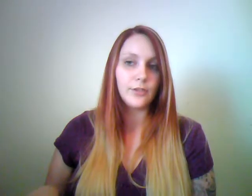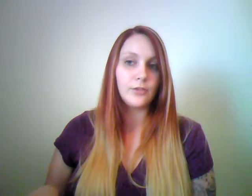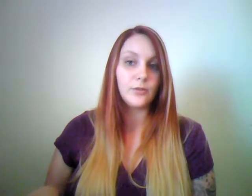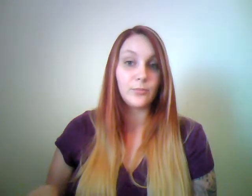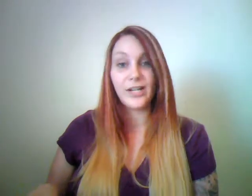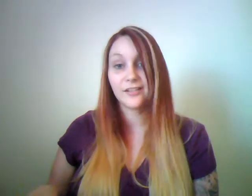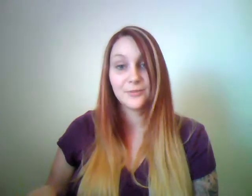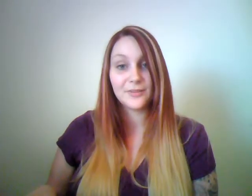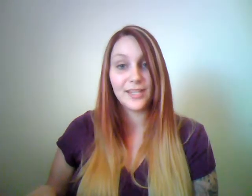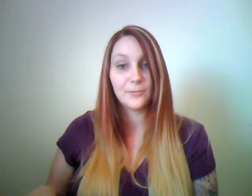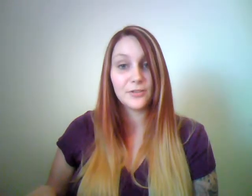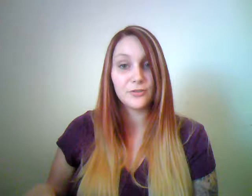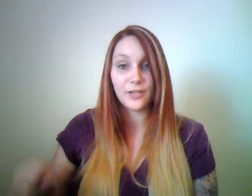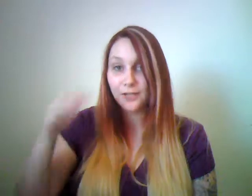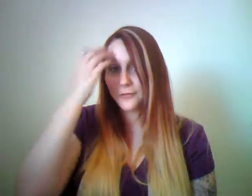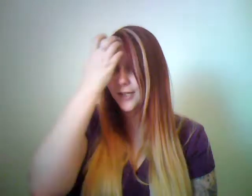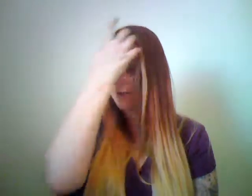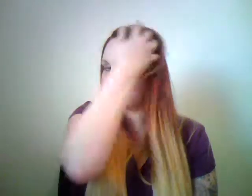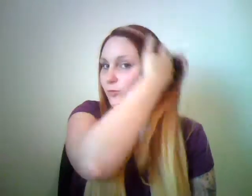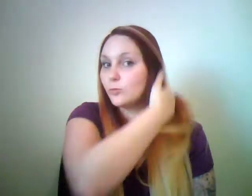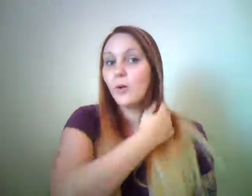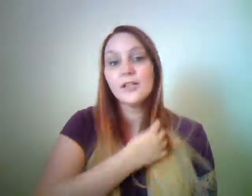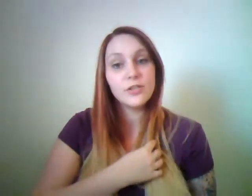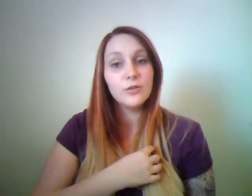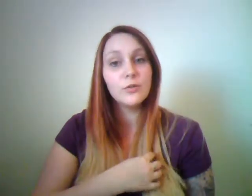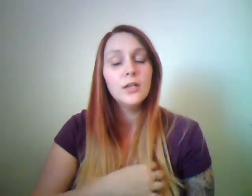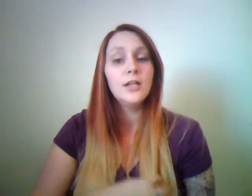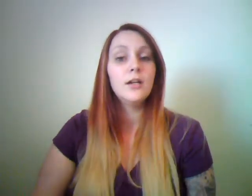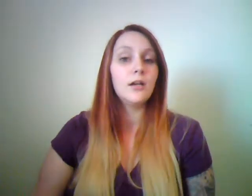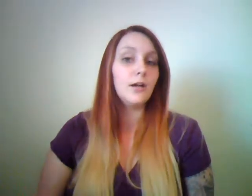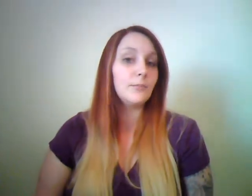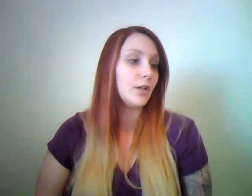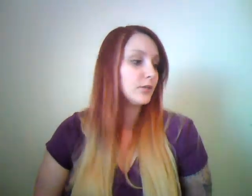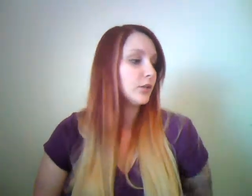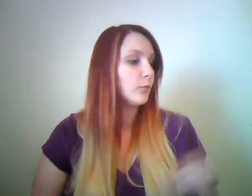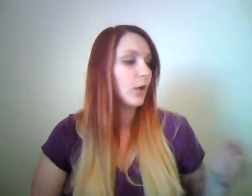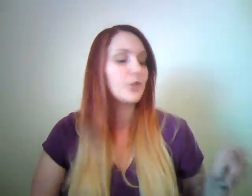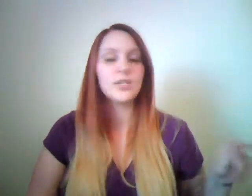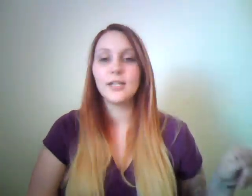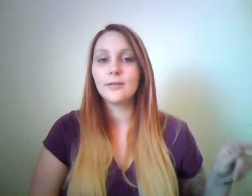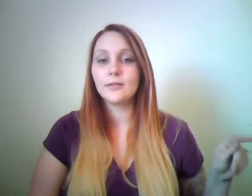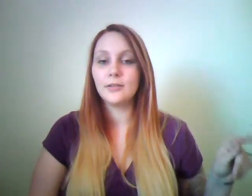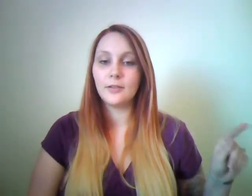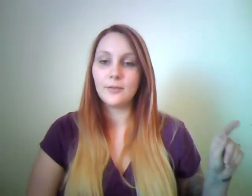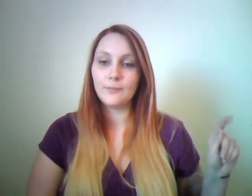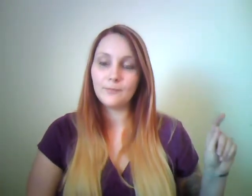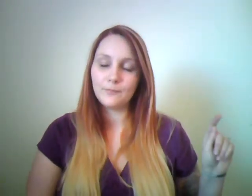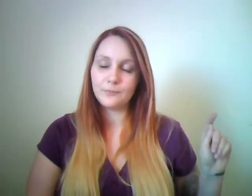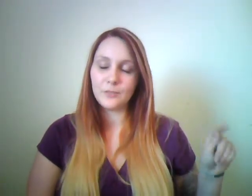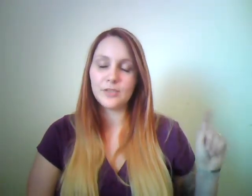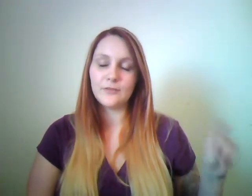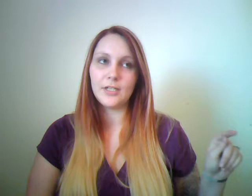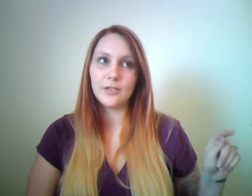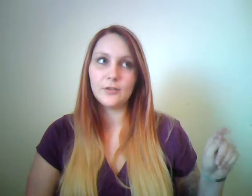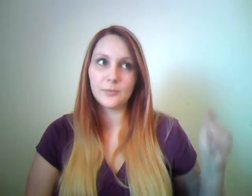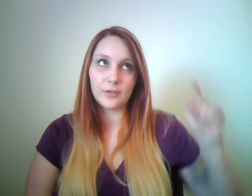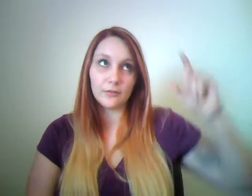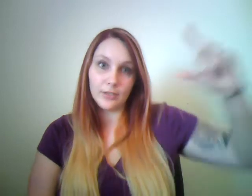you can practice with that once you're ready for that if you want to. But also watching the music videos where the lyrics